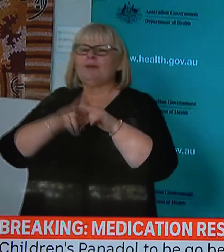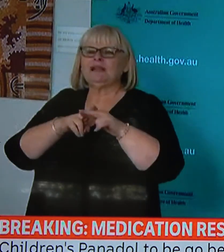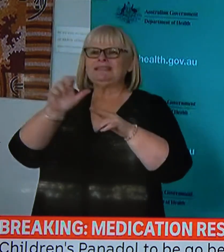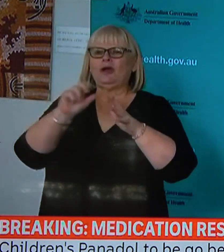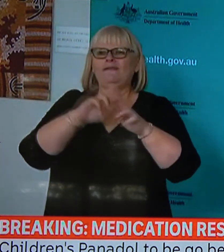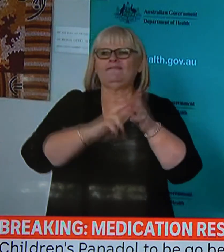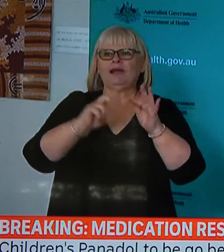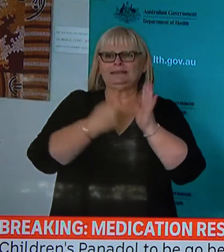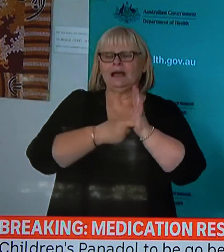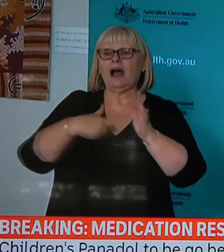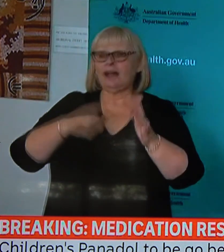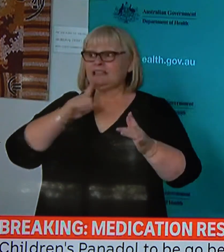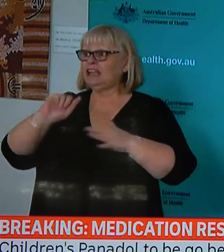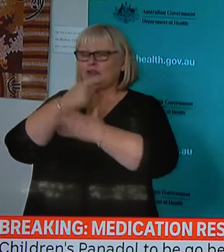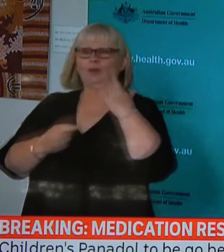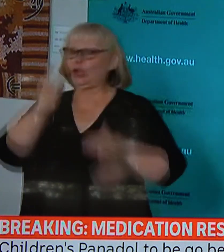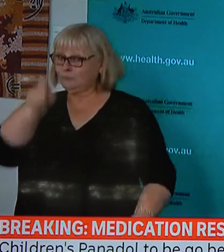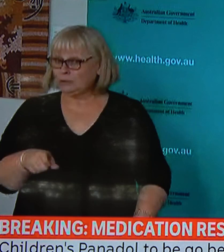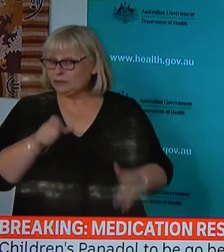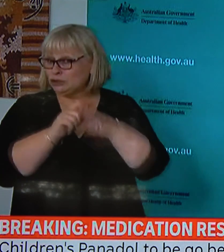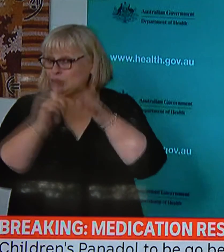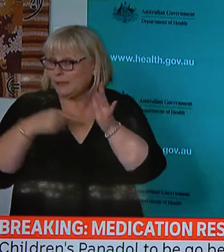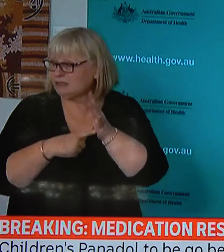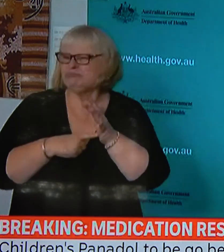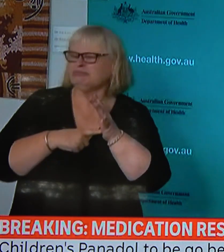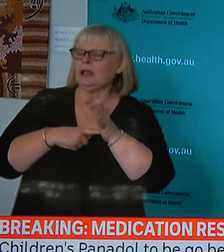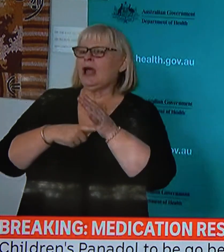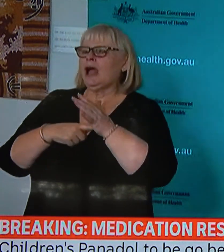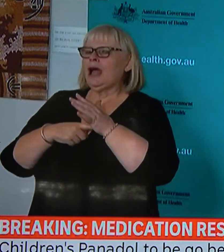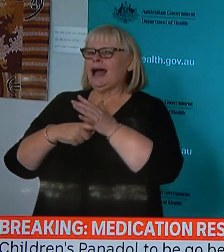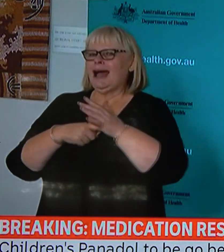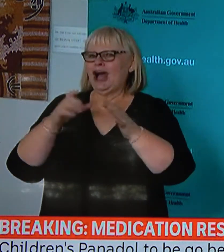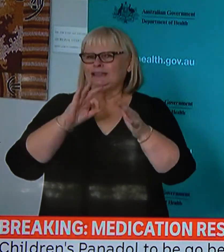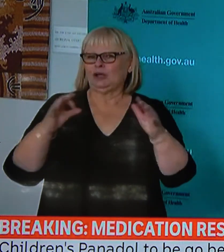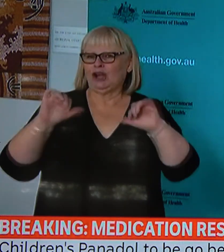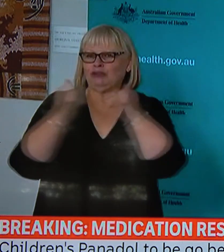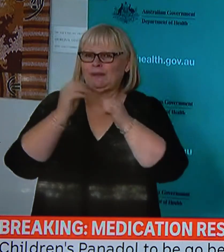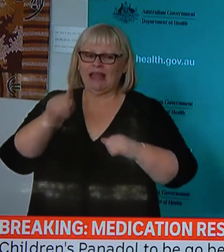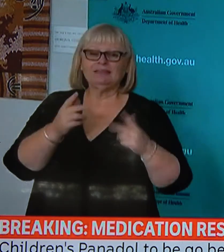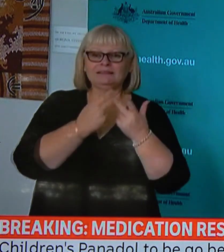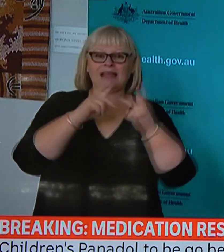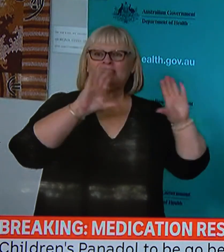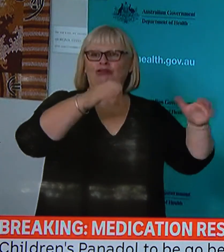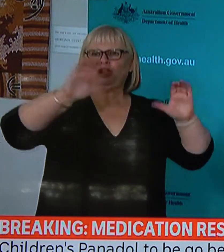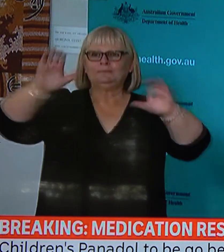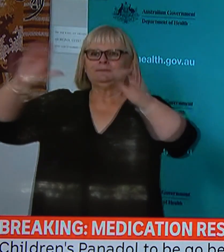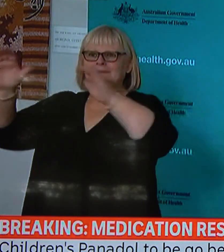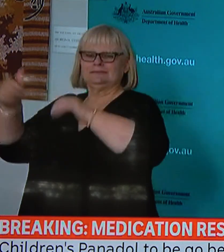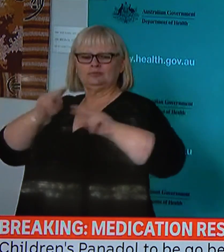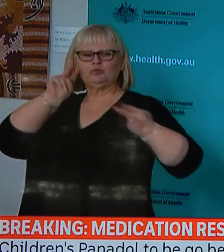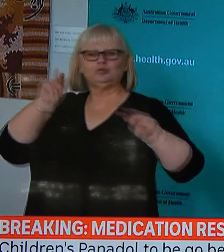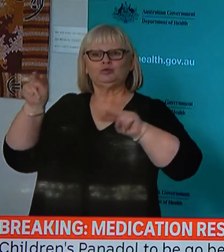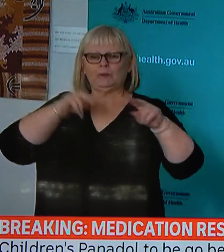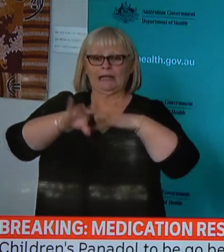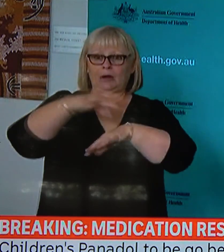Fraser's ideas. I would dispute that he's the only person that's doing it. There are many groups that have long-standing surveillance